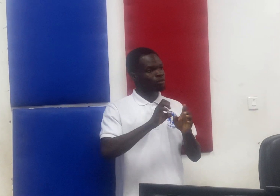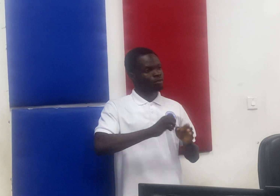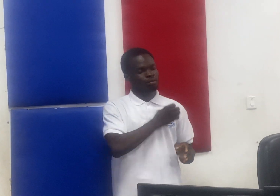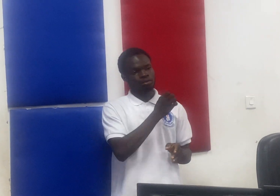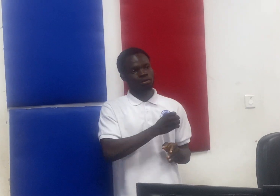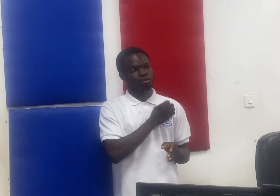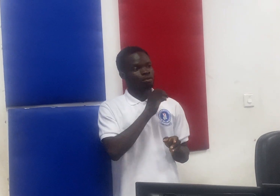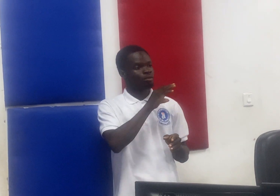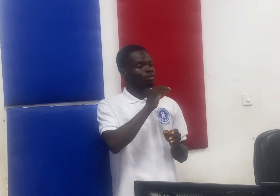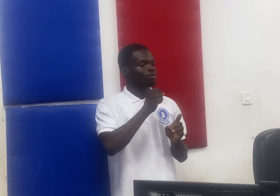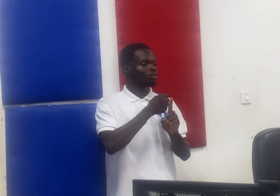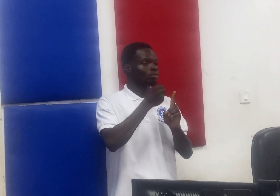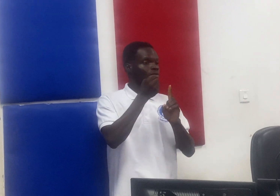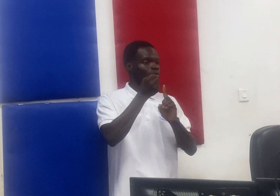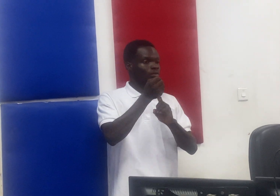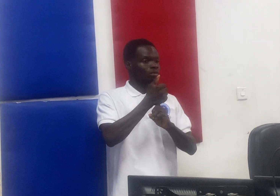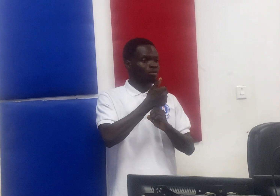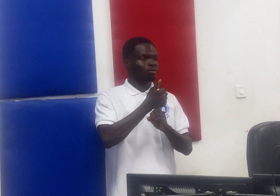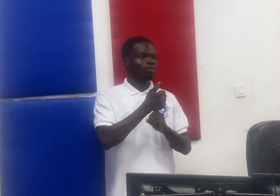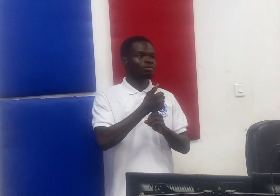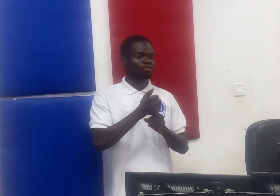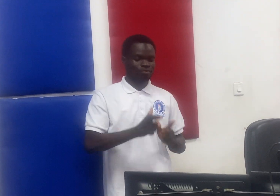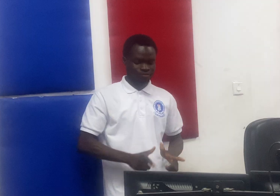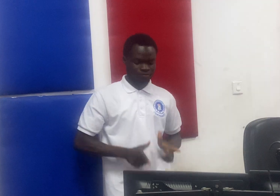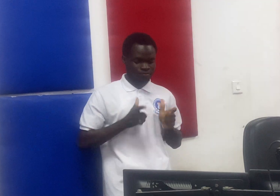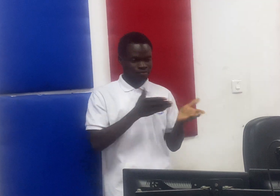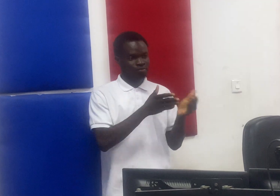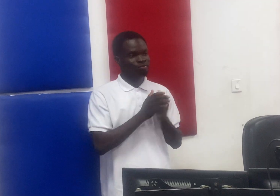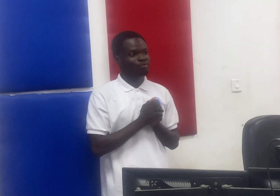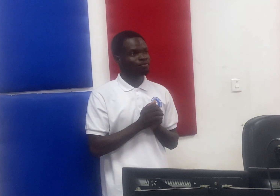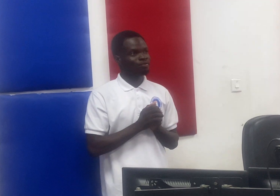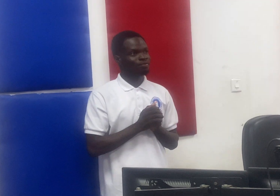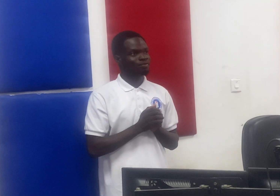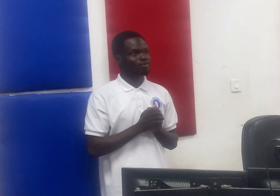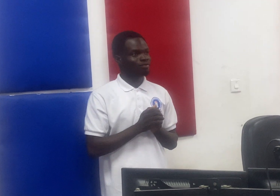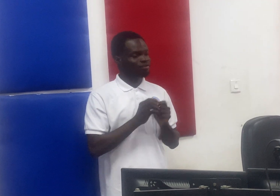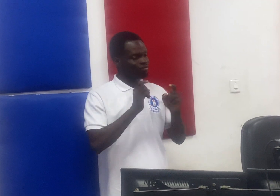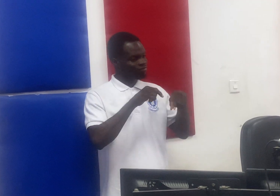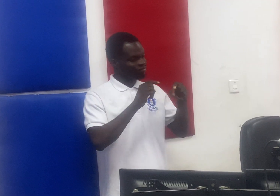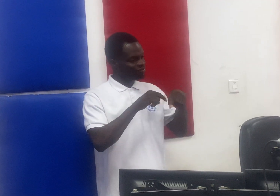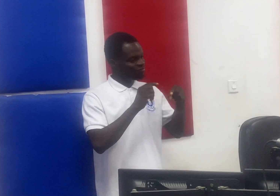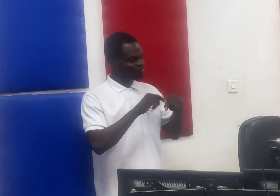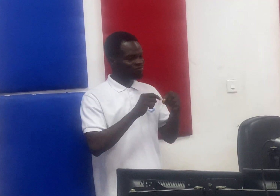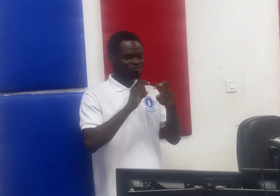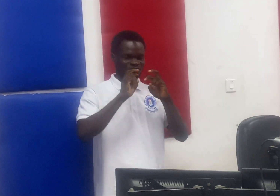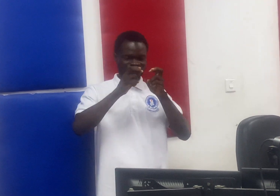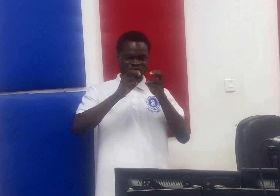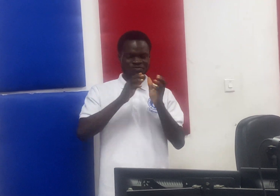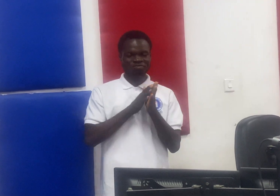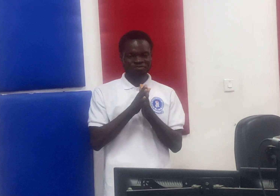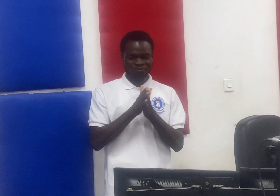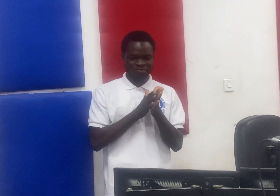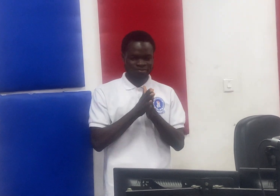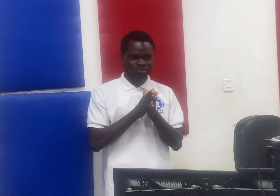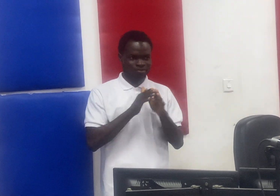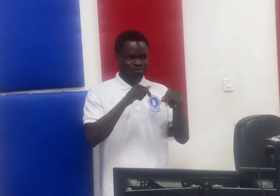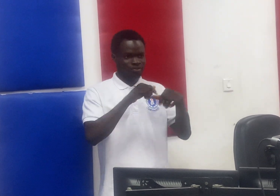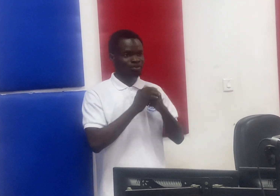lives. Wow, I can't wait to have this insightful and thought-provoking conversation. I quite